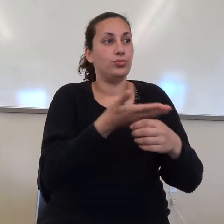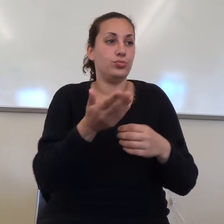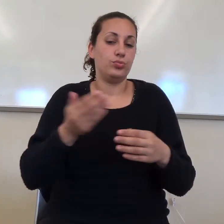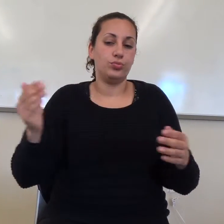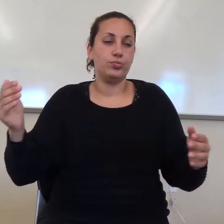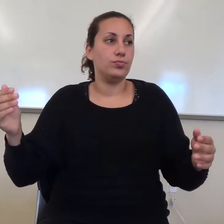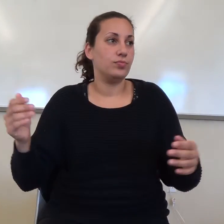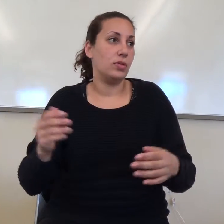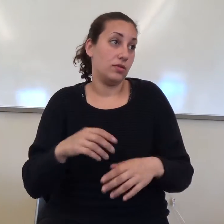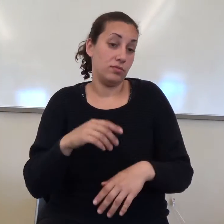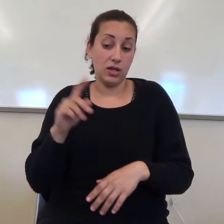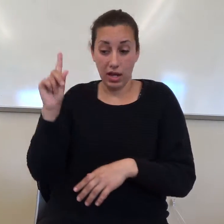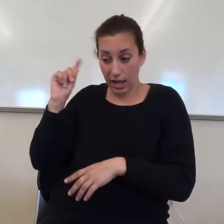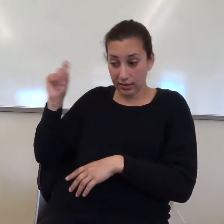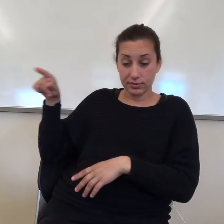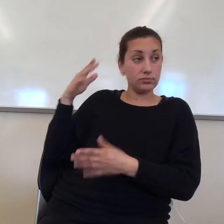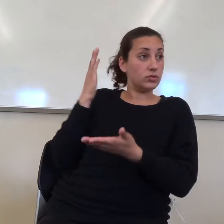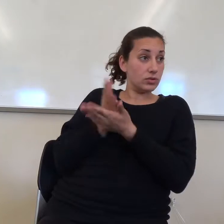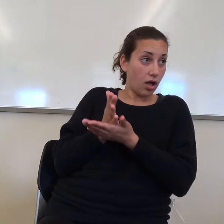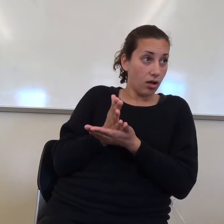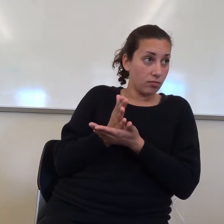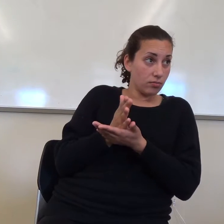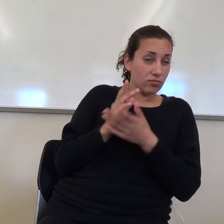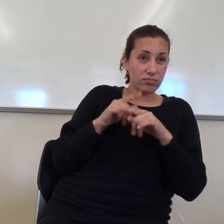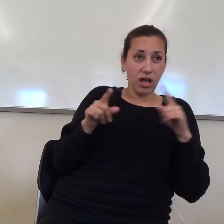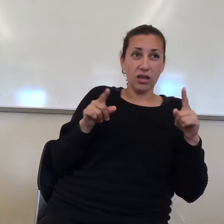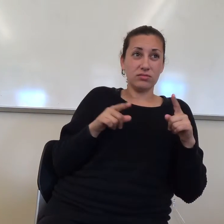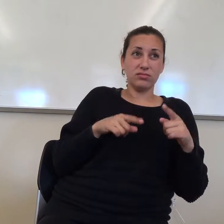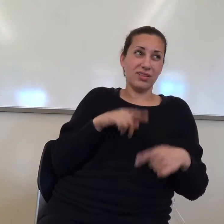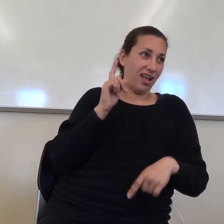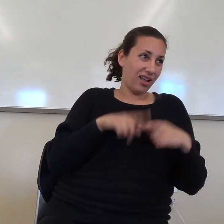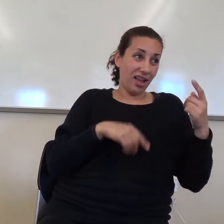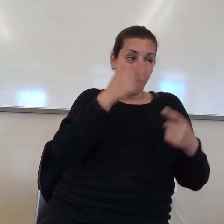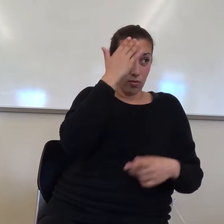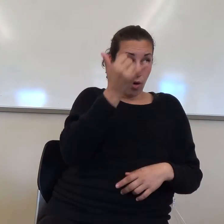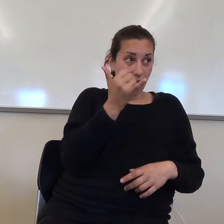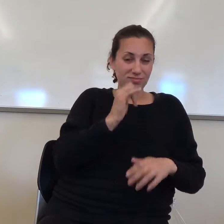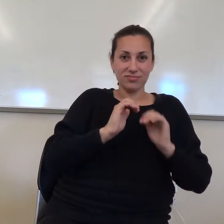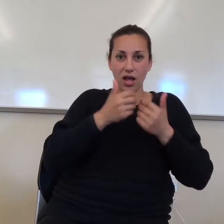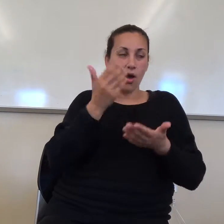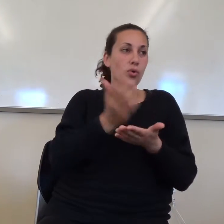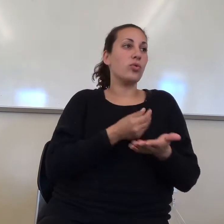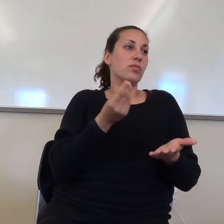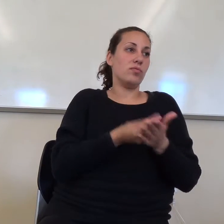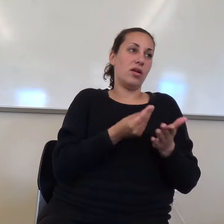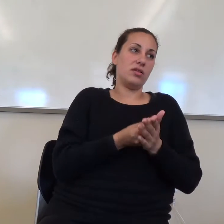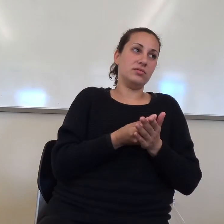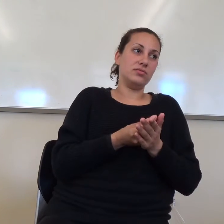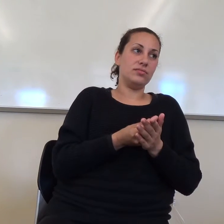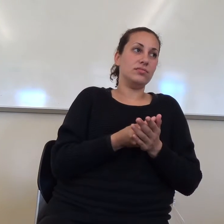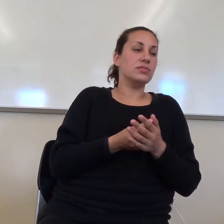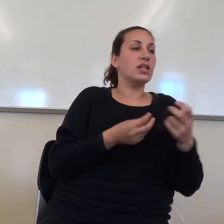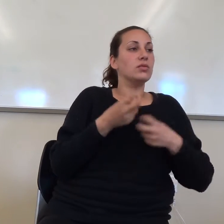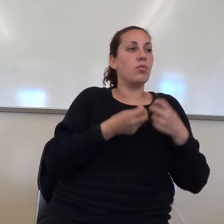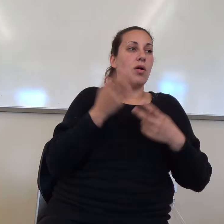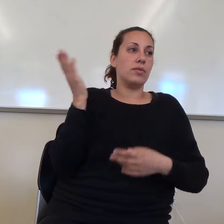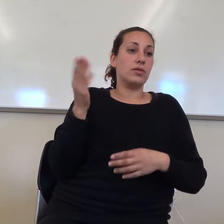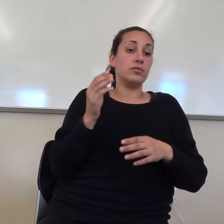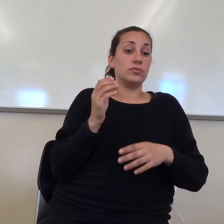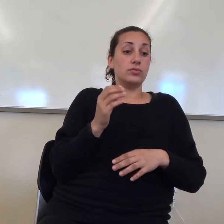stop, but they can't because that's how they make their money. That's the issue. So the government and the